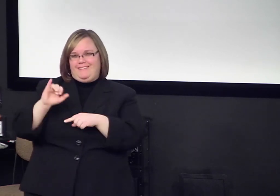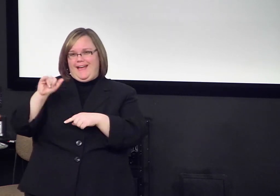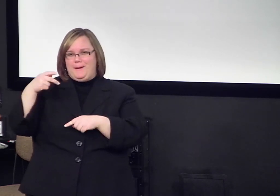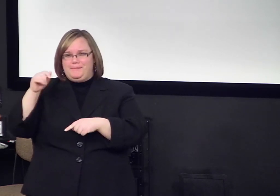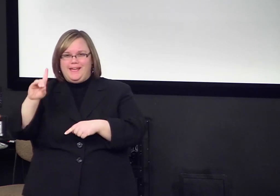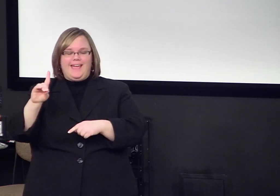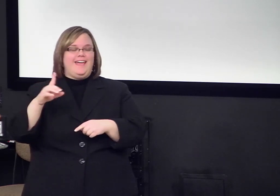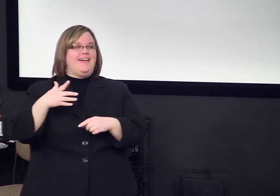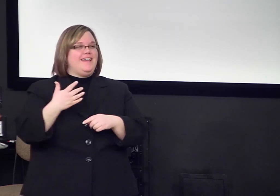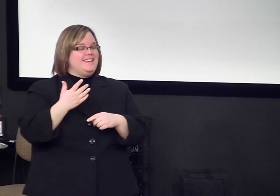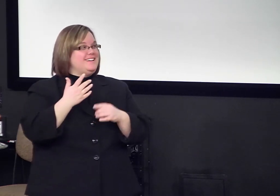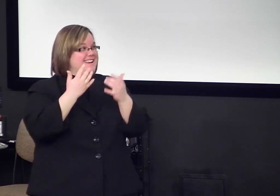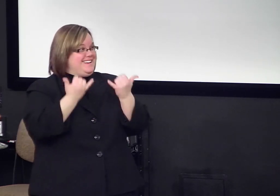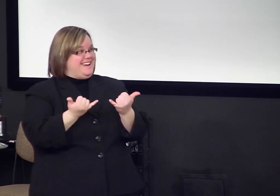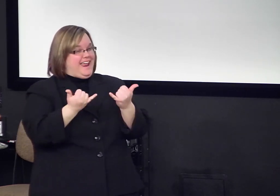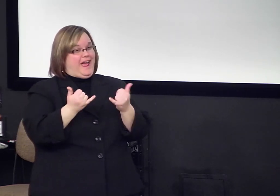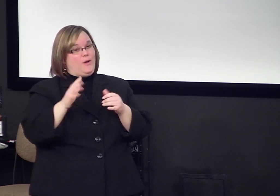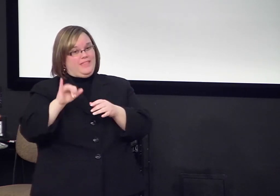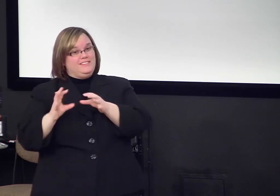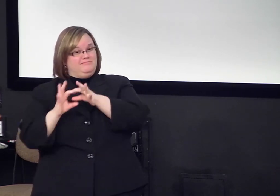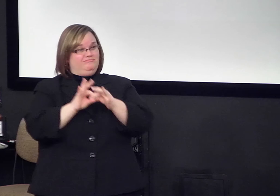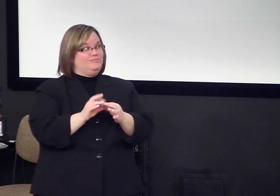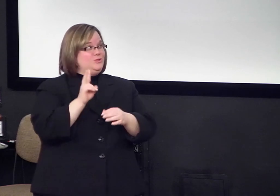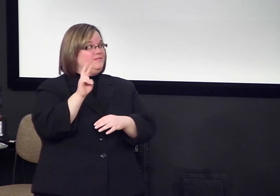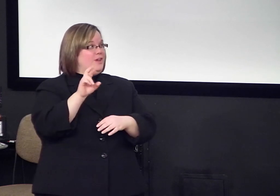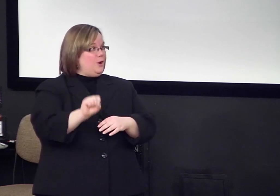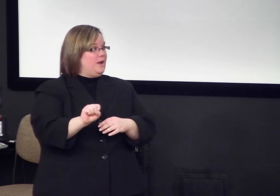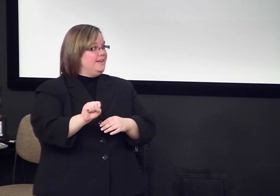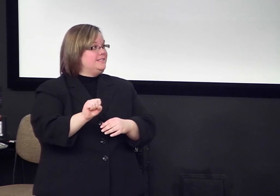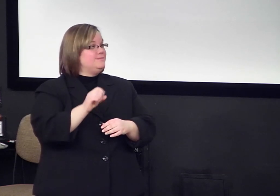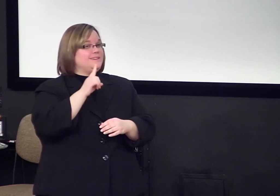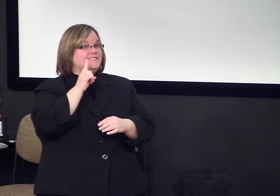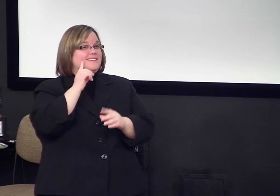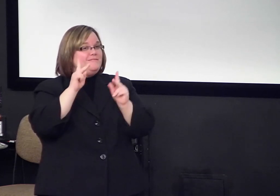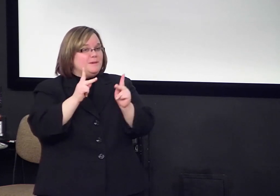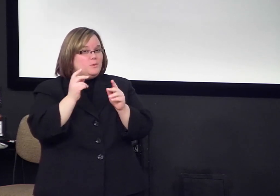new tablets, iPads, laptops, and all of that is,